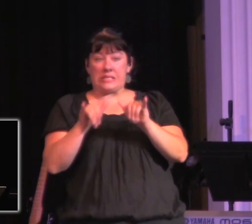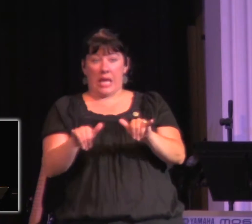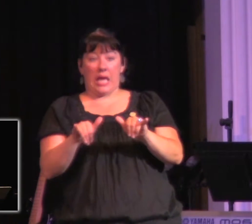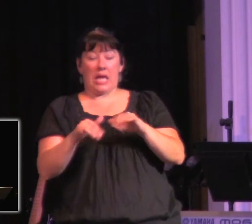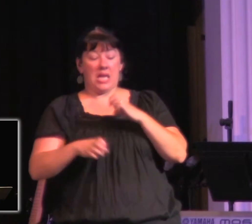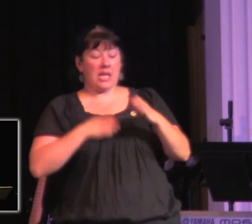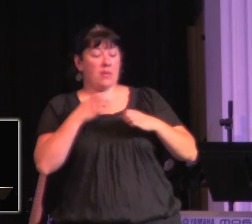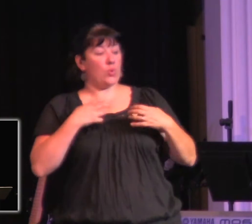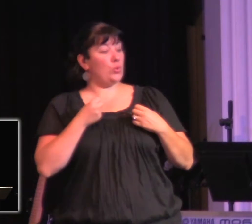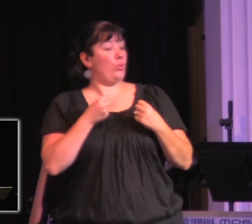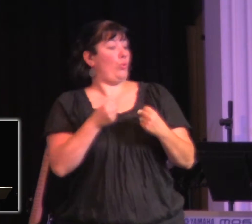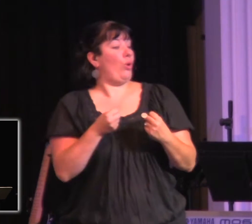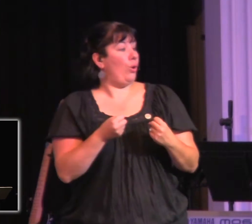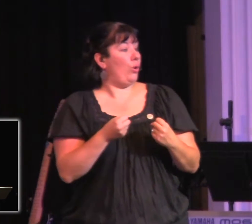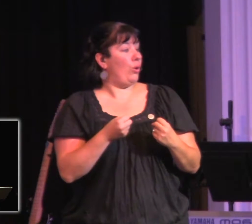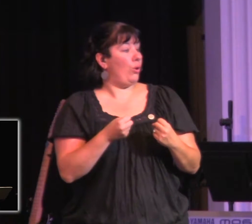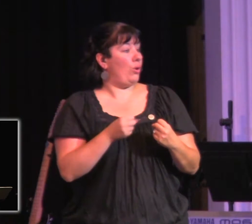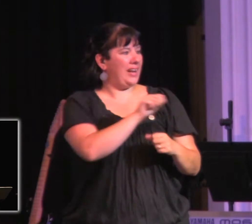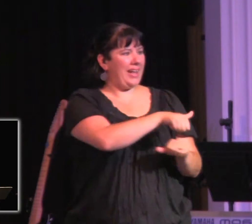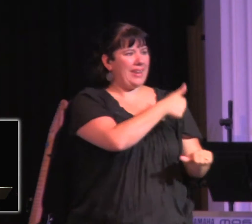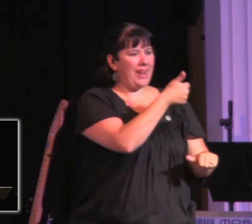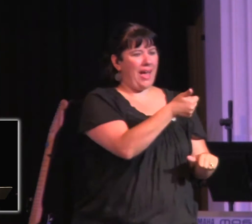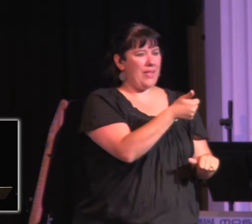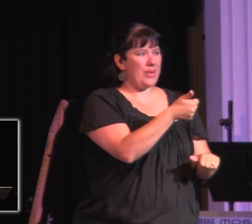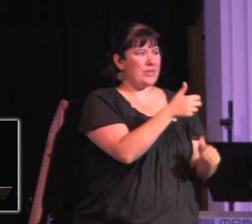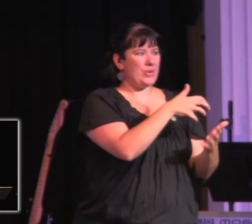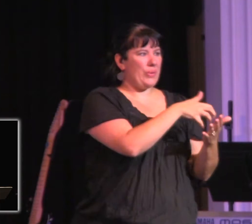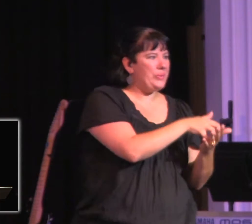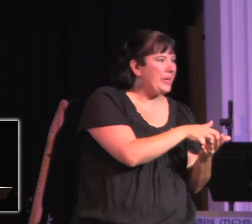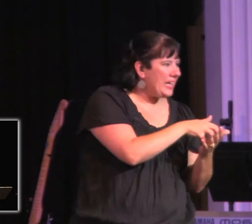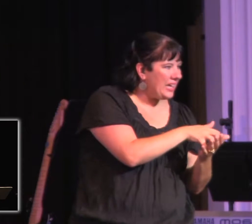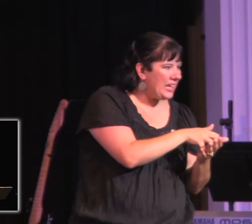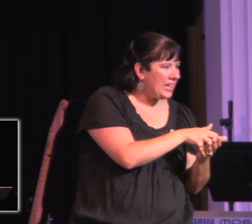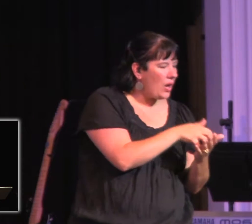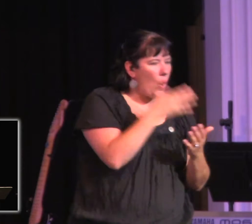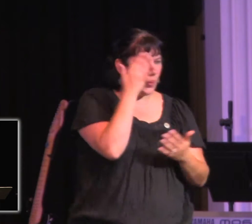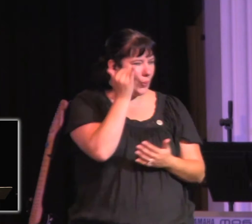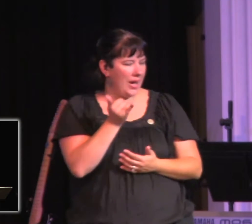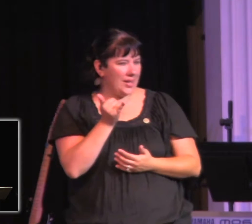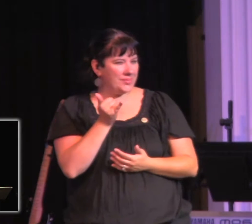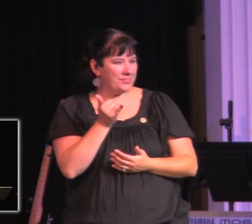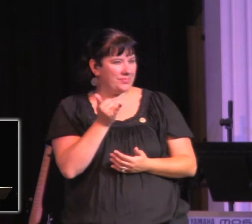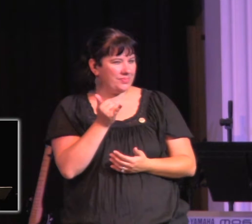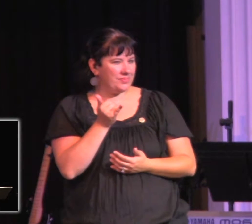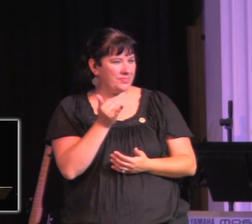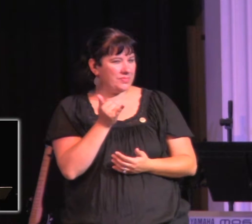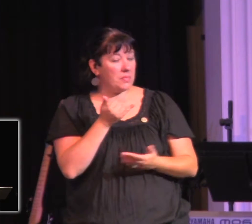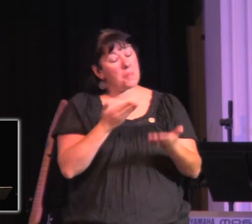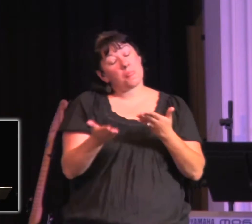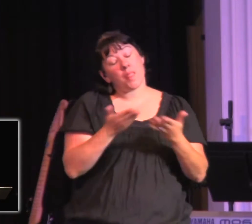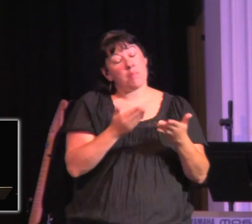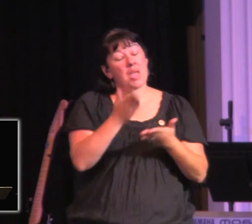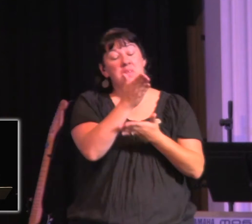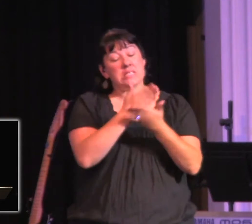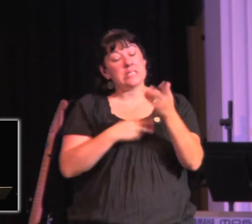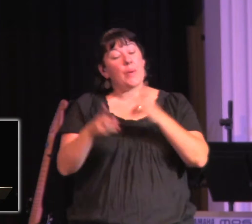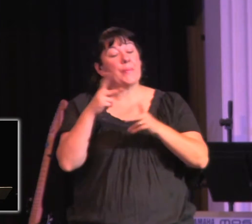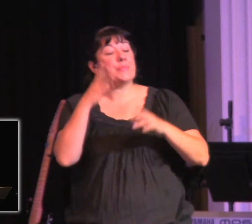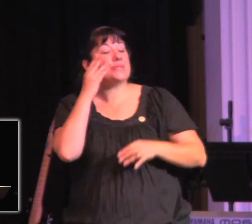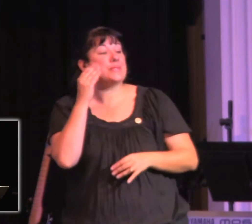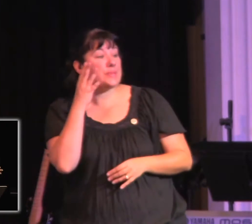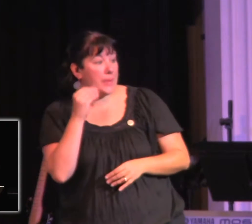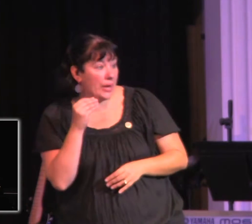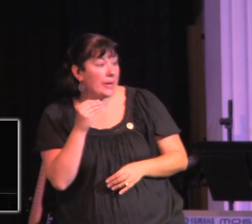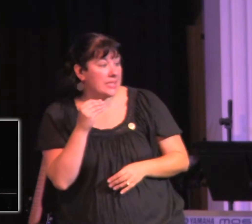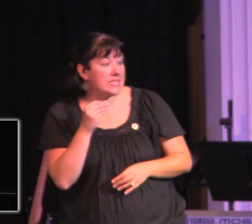strong. Well, I think the answer is because sometimes it's simply because of what some people have gone through. They've